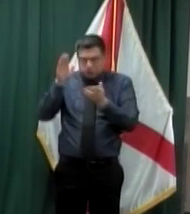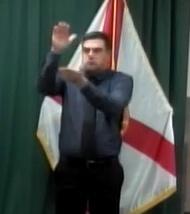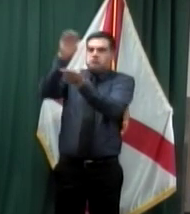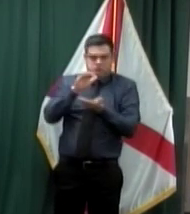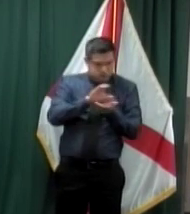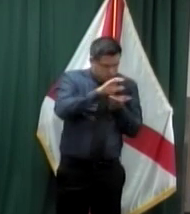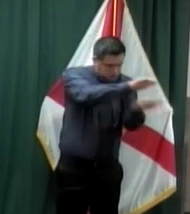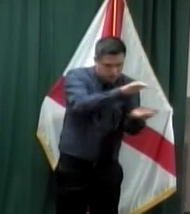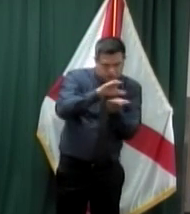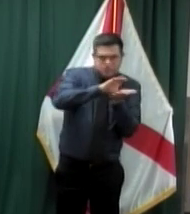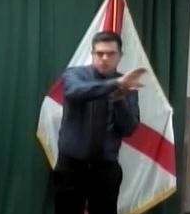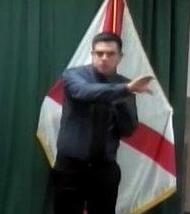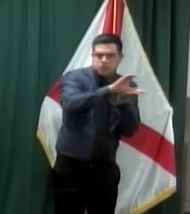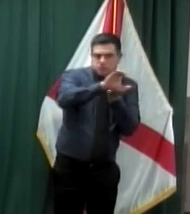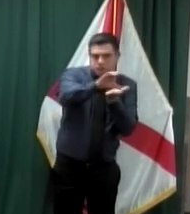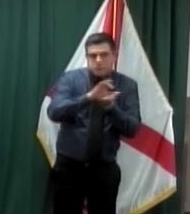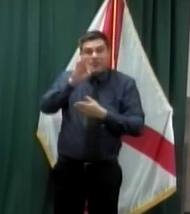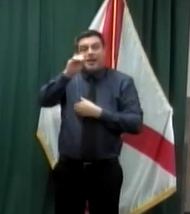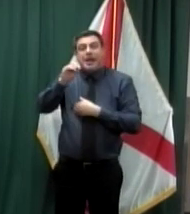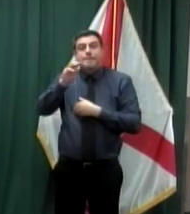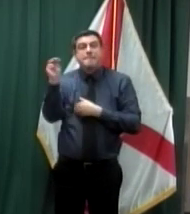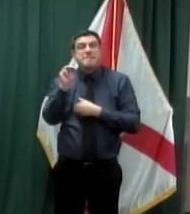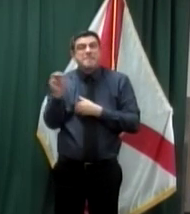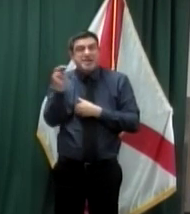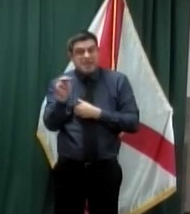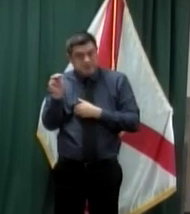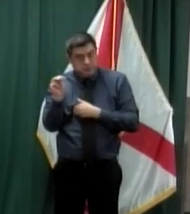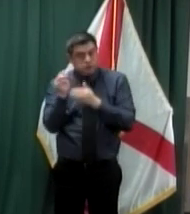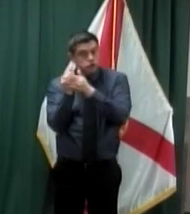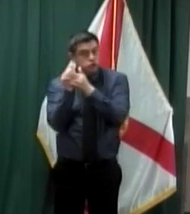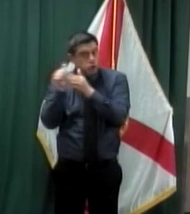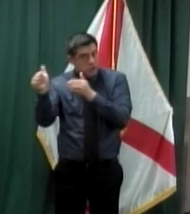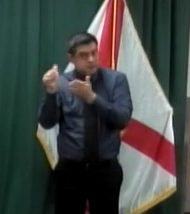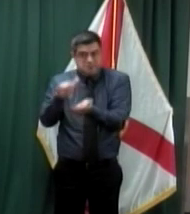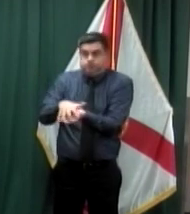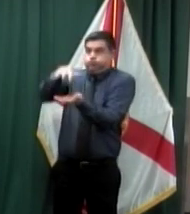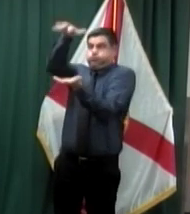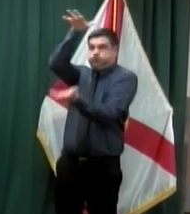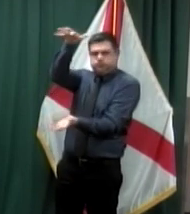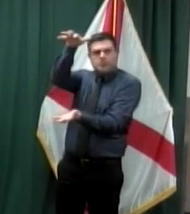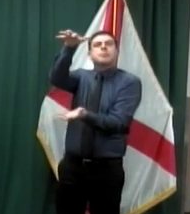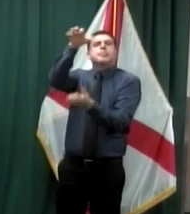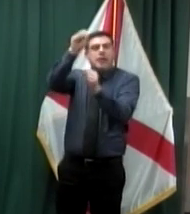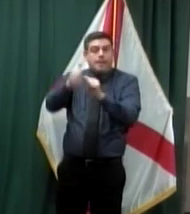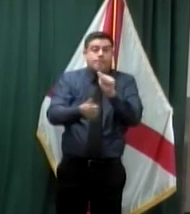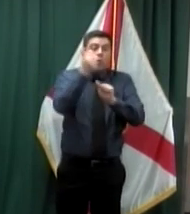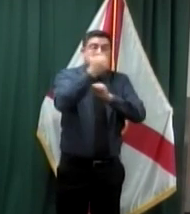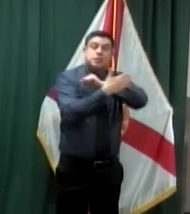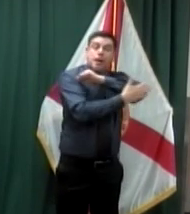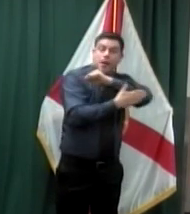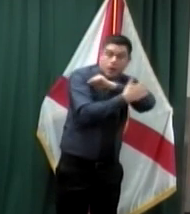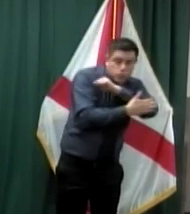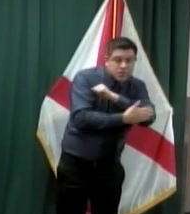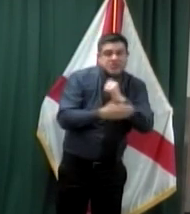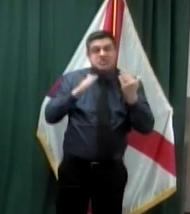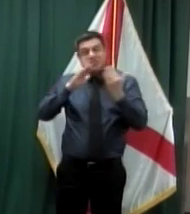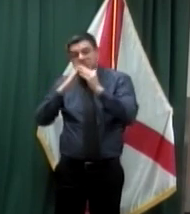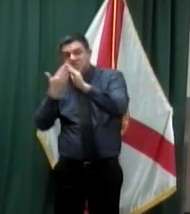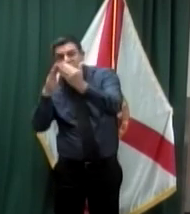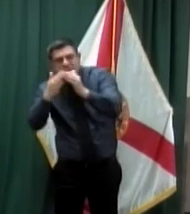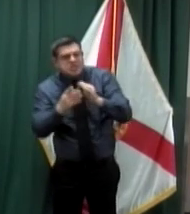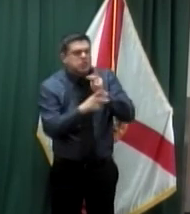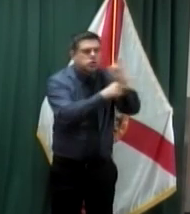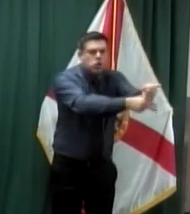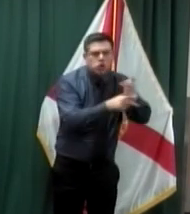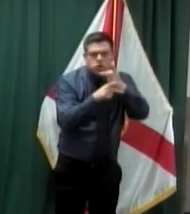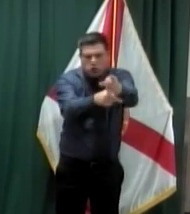that money is being utilized by these counties for this purpose. However, here in Seminole County, we are going to roll out a business assistance